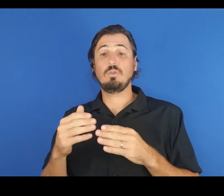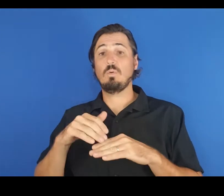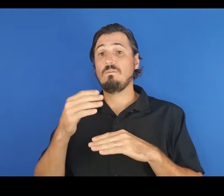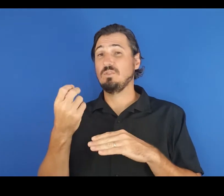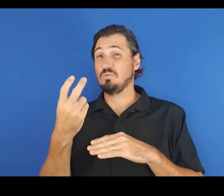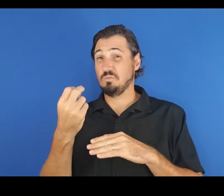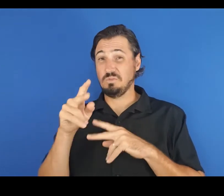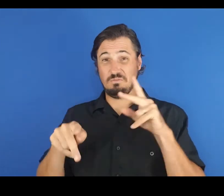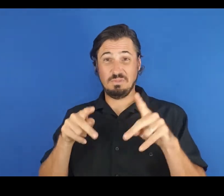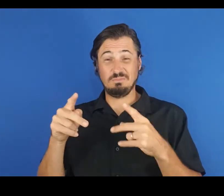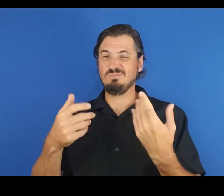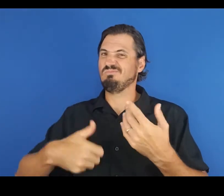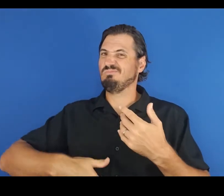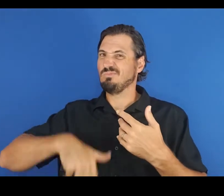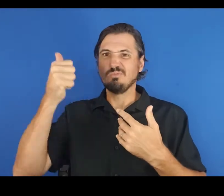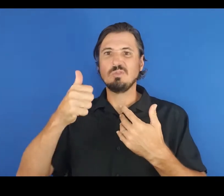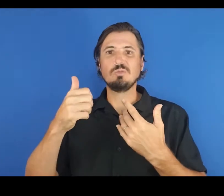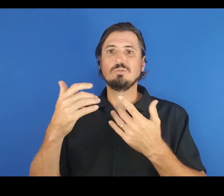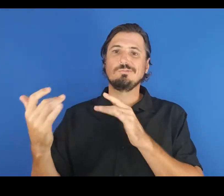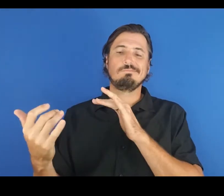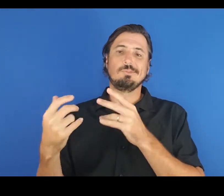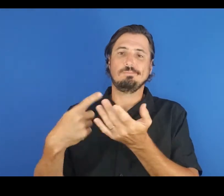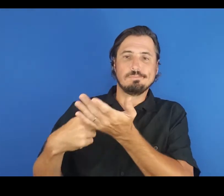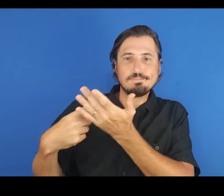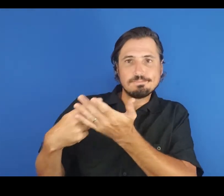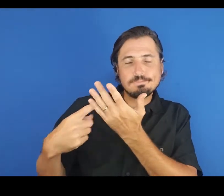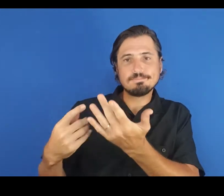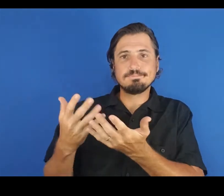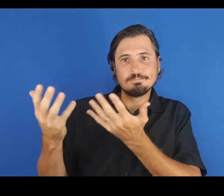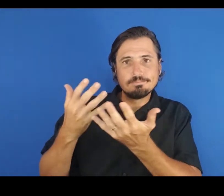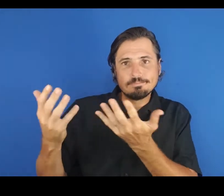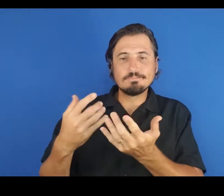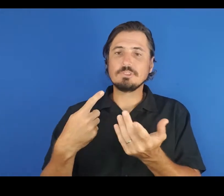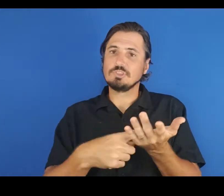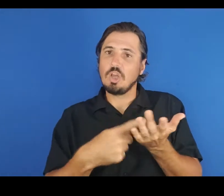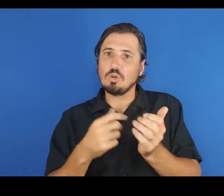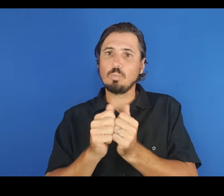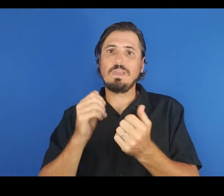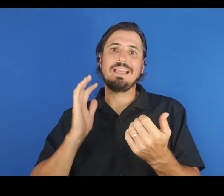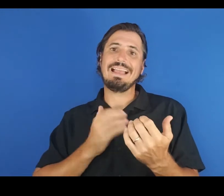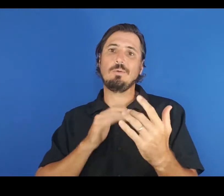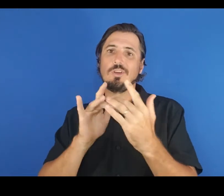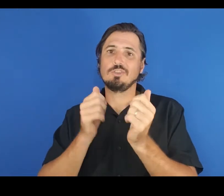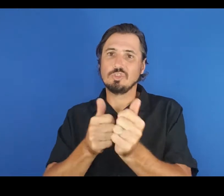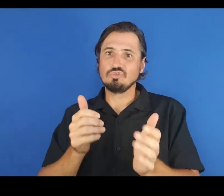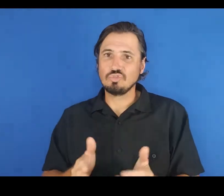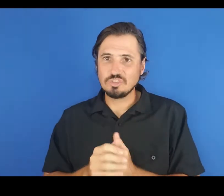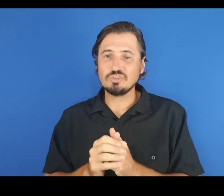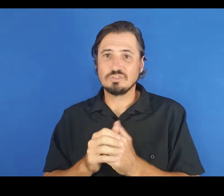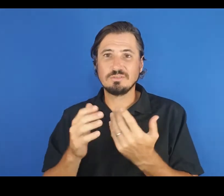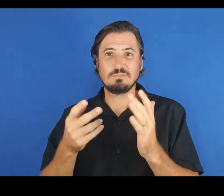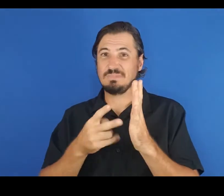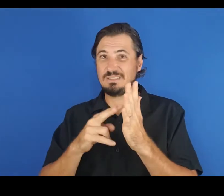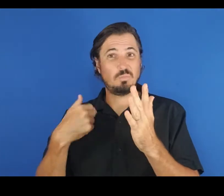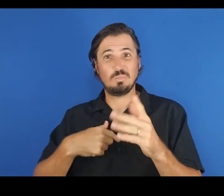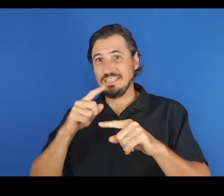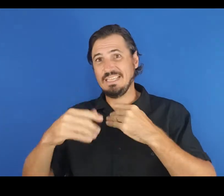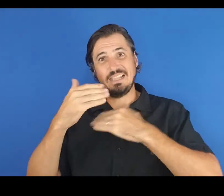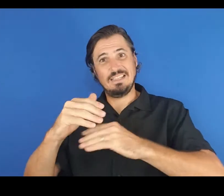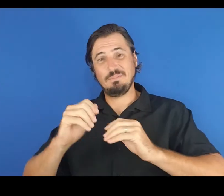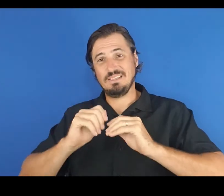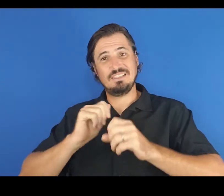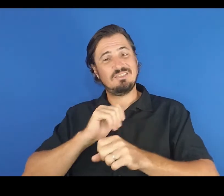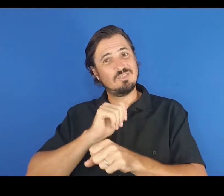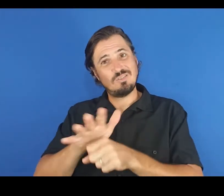over a dozen cases who refused to cooperate with our contact tracers, which limits our ability to slow the spread of this disease in our community.